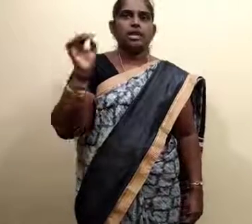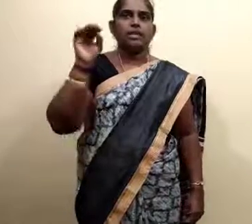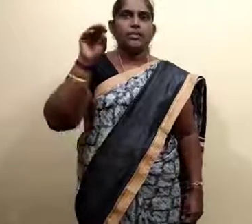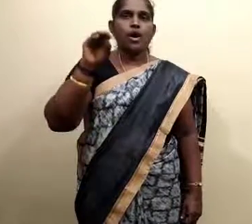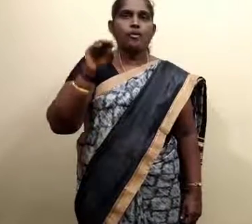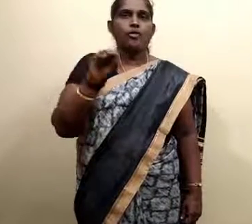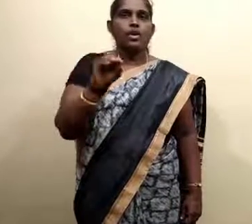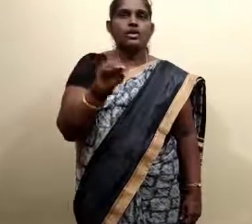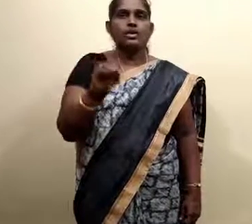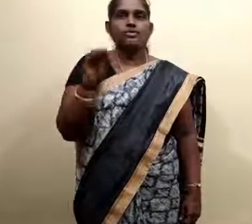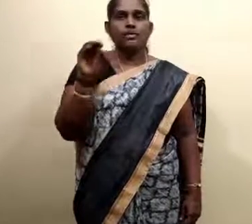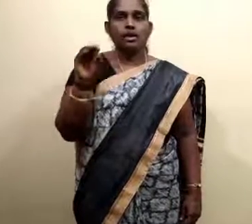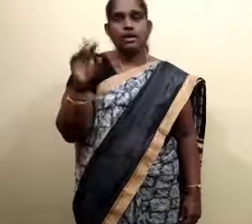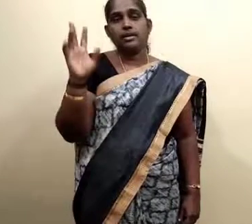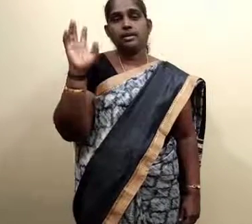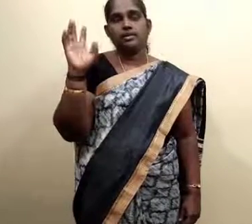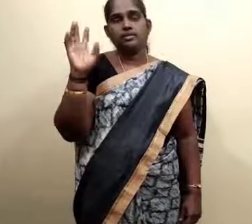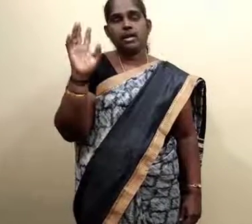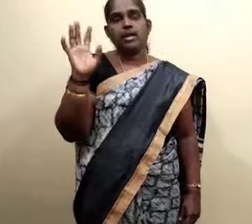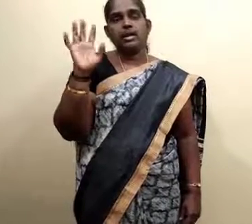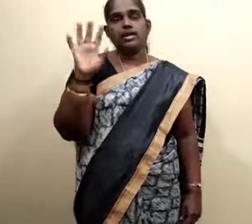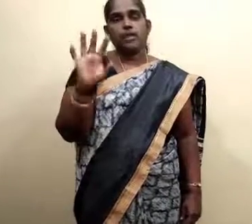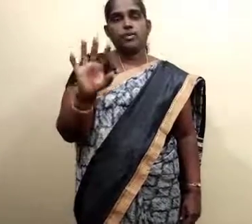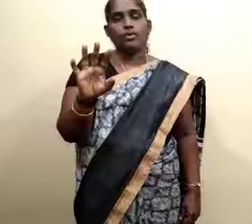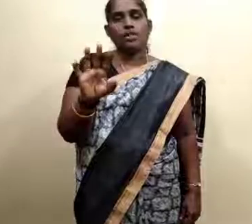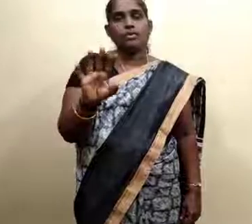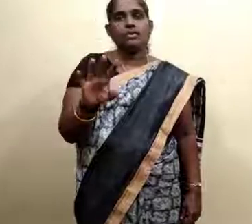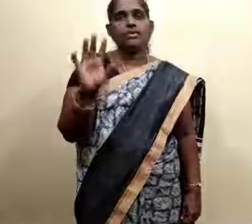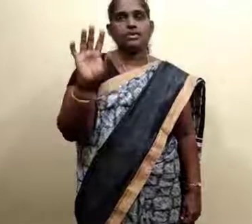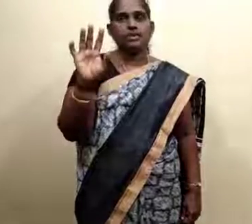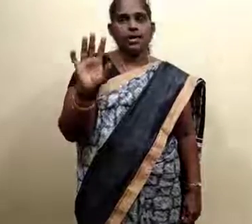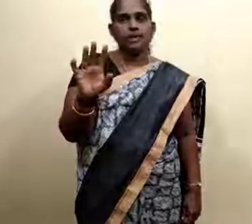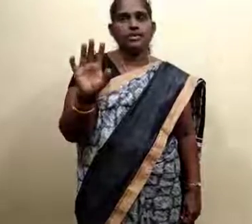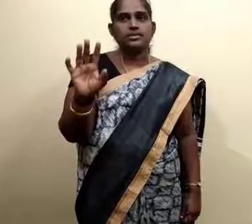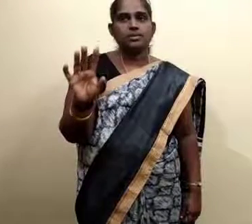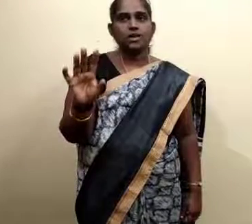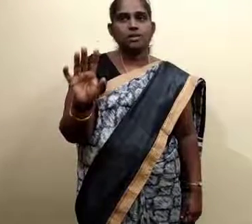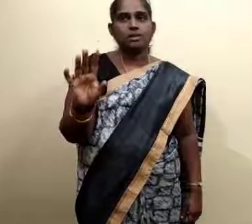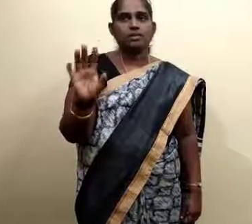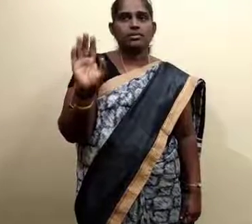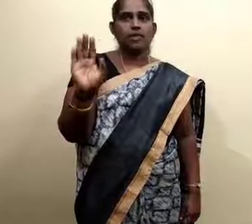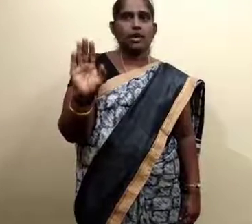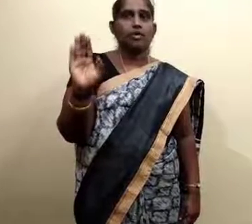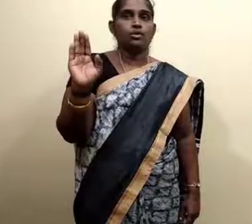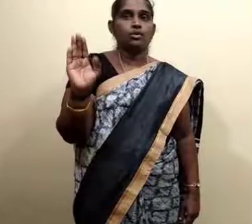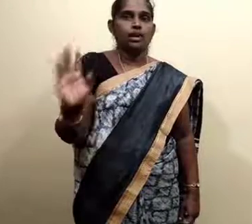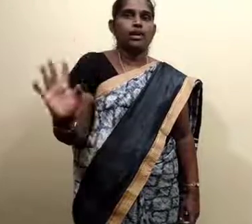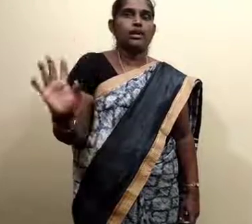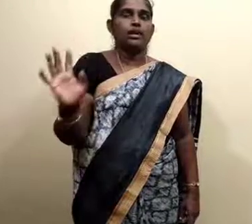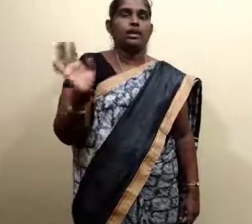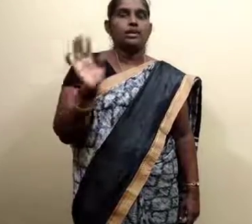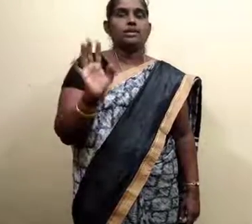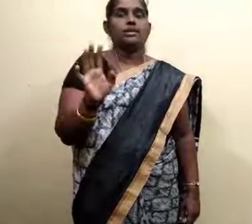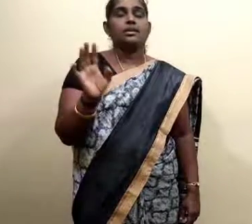The population of London, okay, the population of this London city was 5 million in the